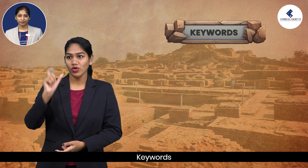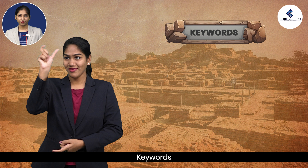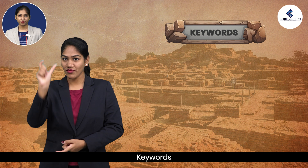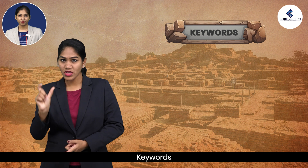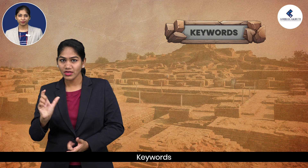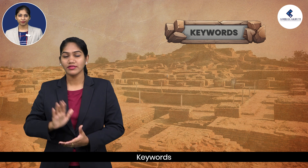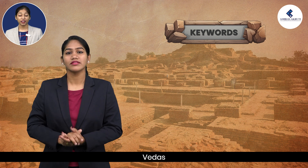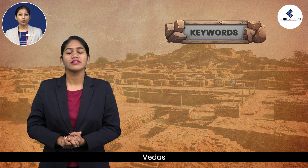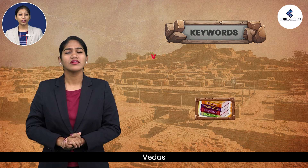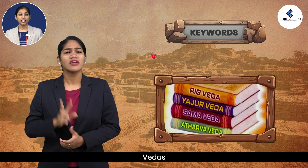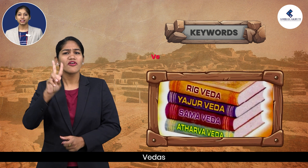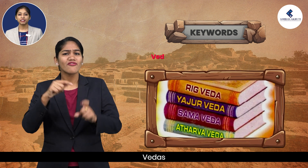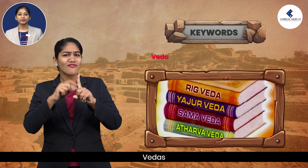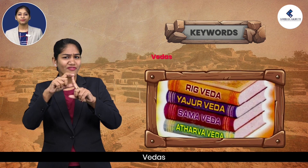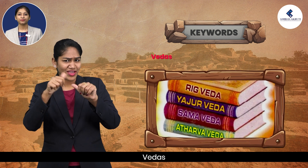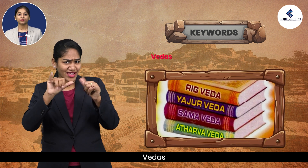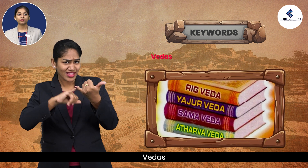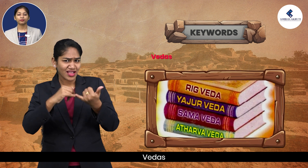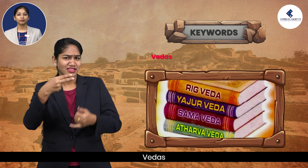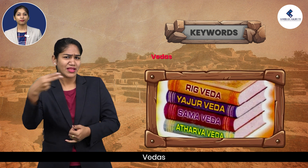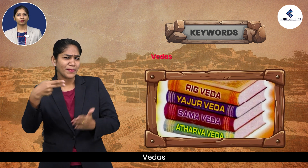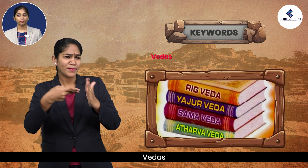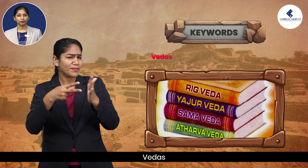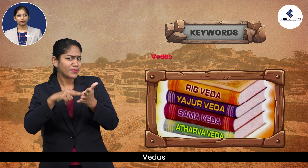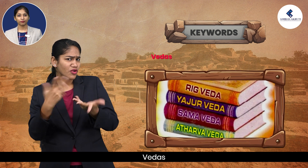Keywords. Vedas,